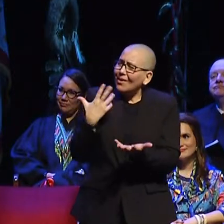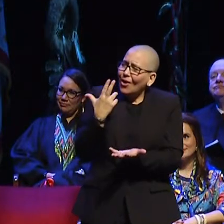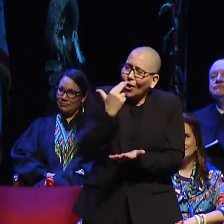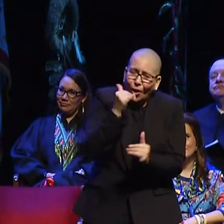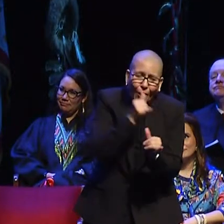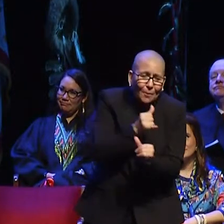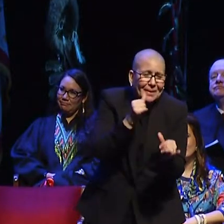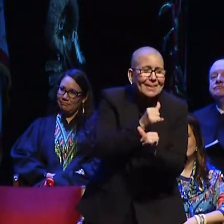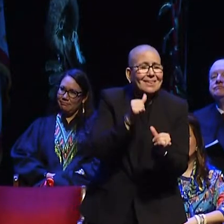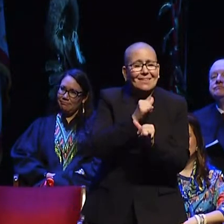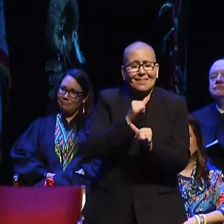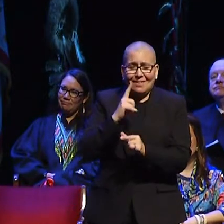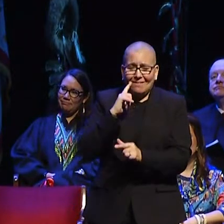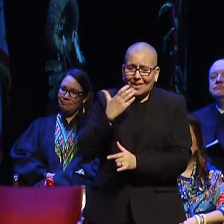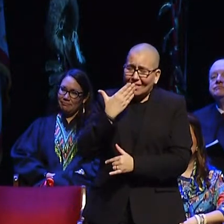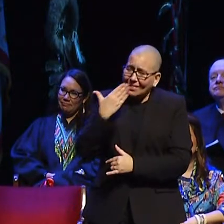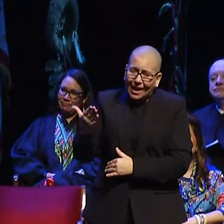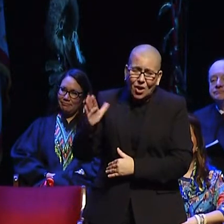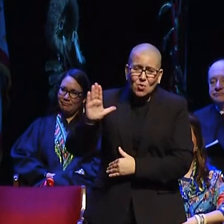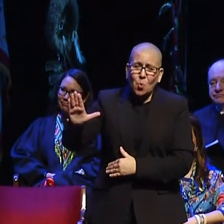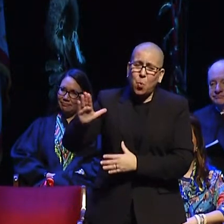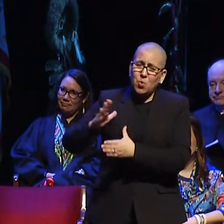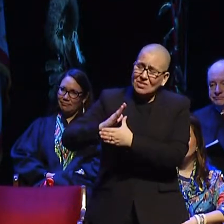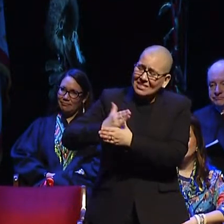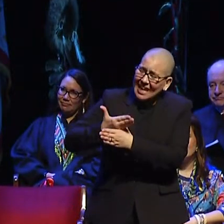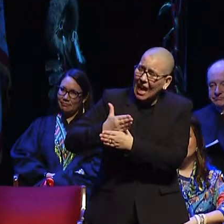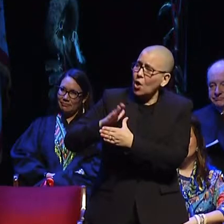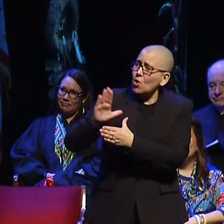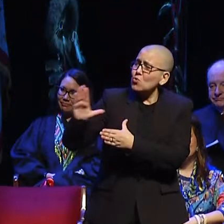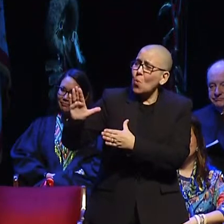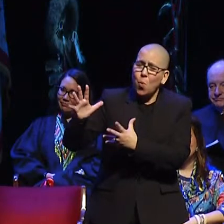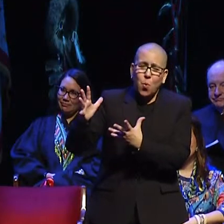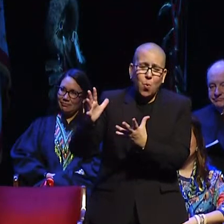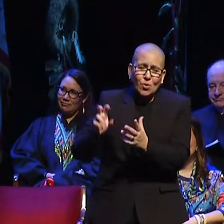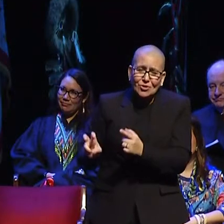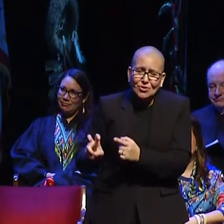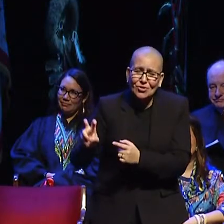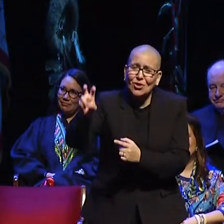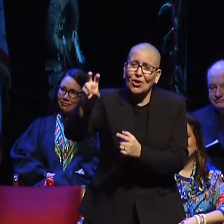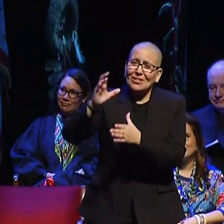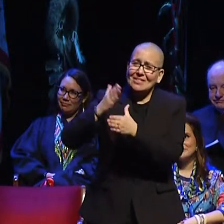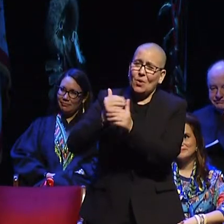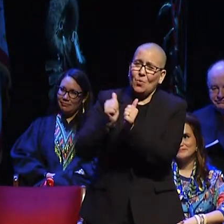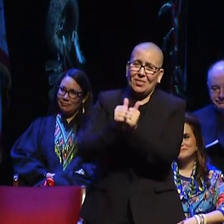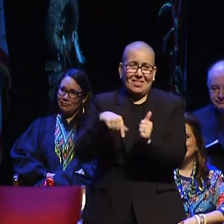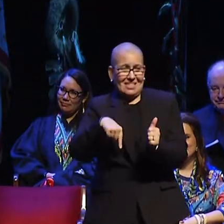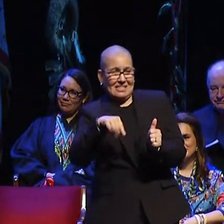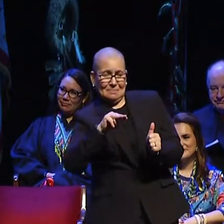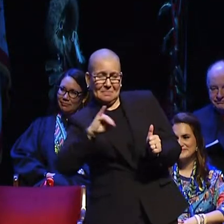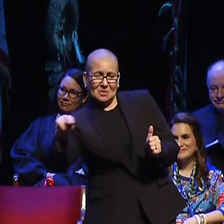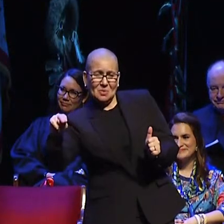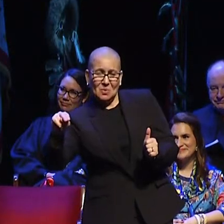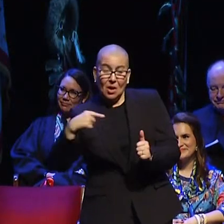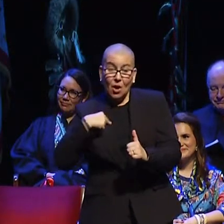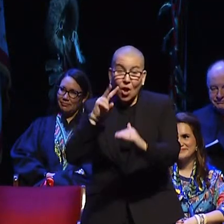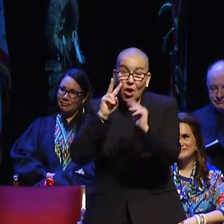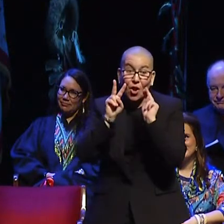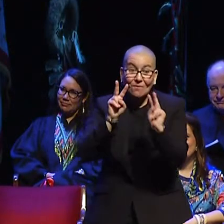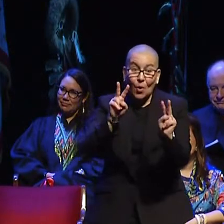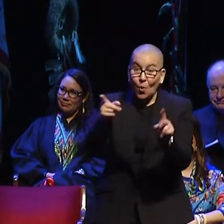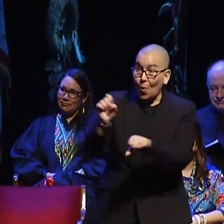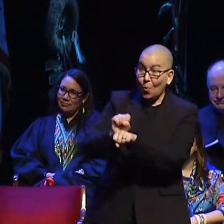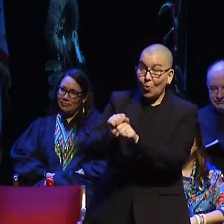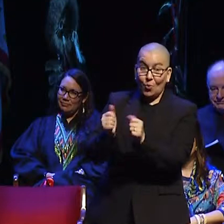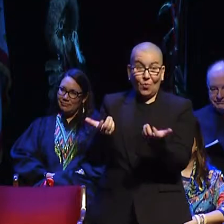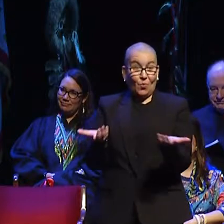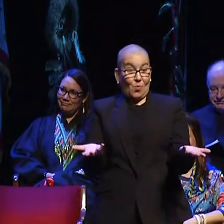our family with Minnesota. I know that hasn't always been easy, but I am so looking forward to how you'll carve out your niche of service all on your own as your